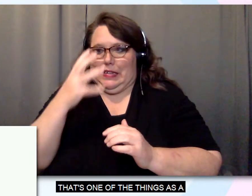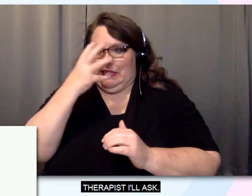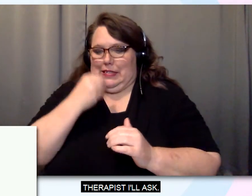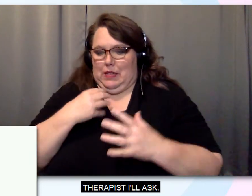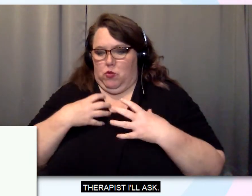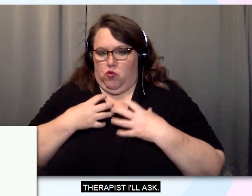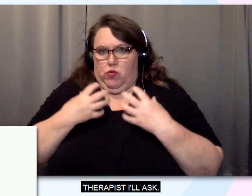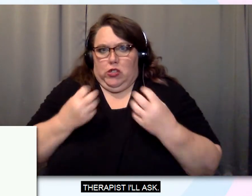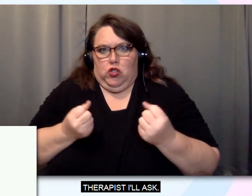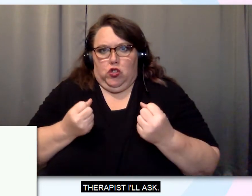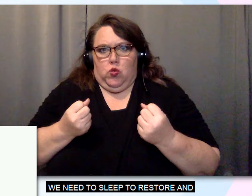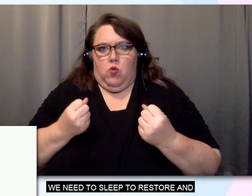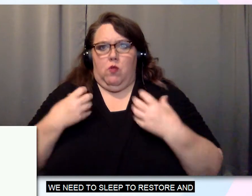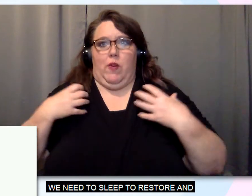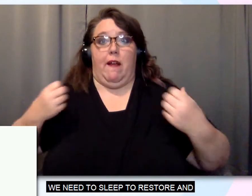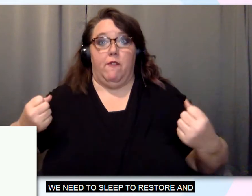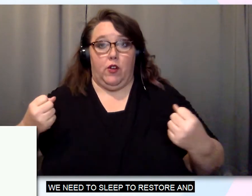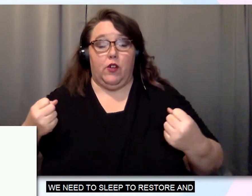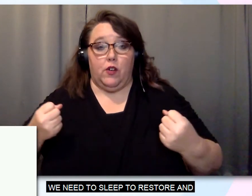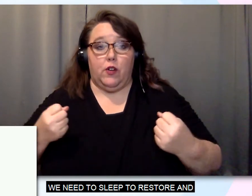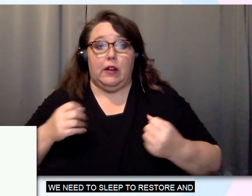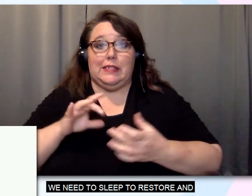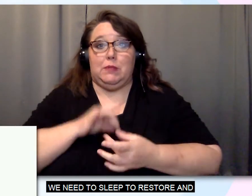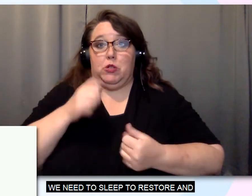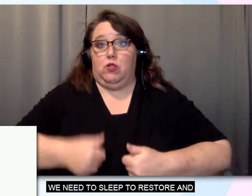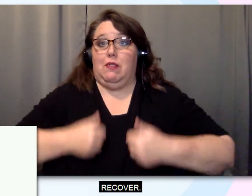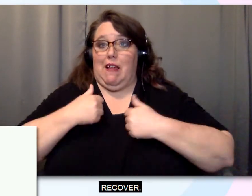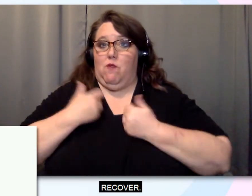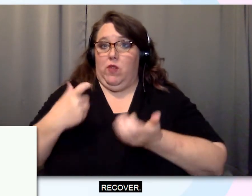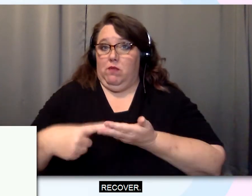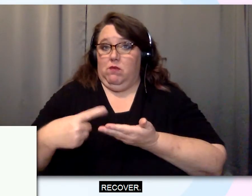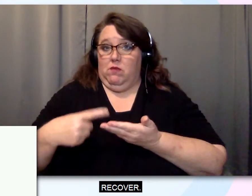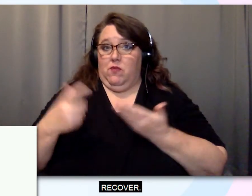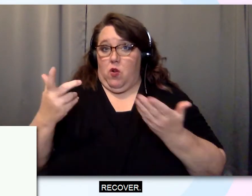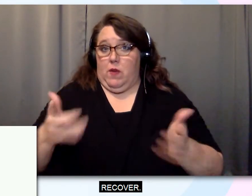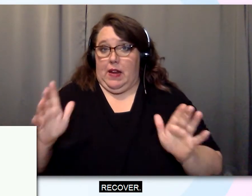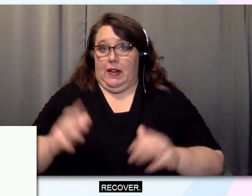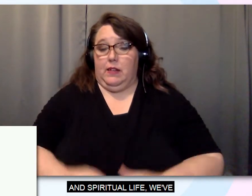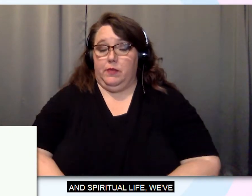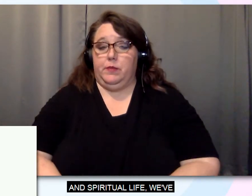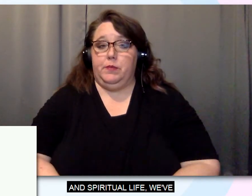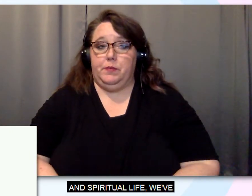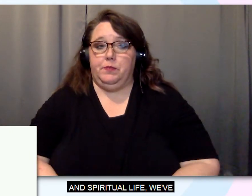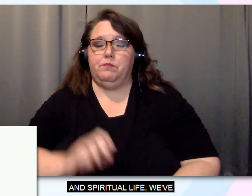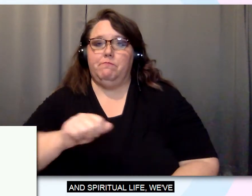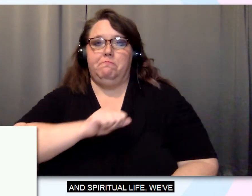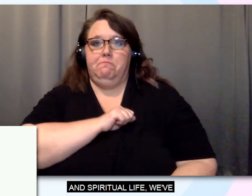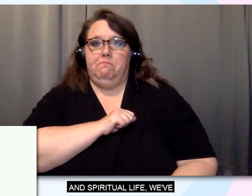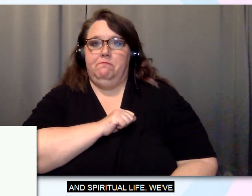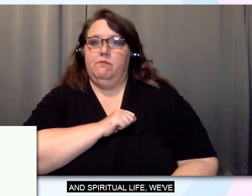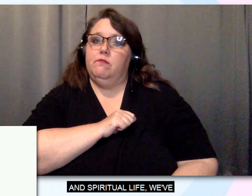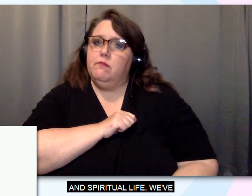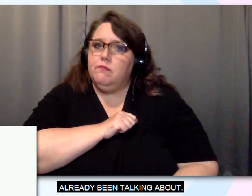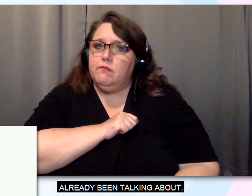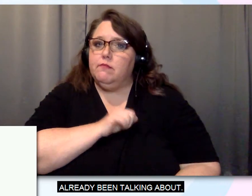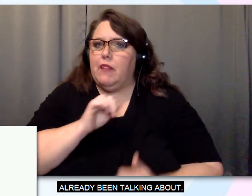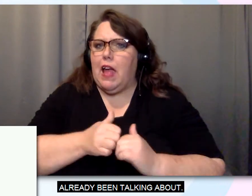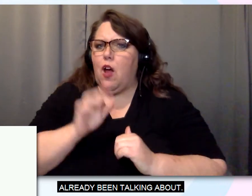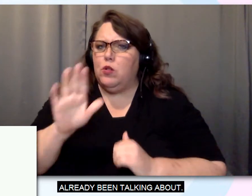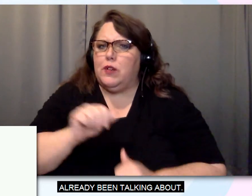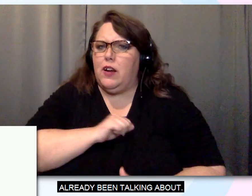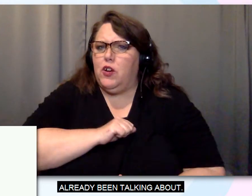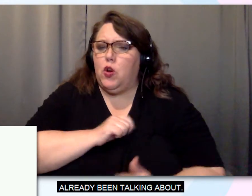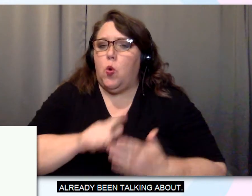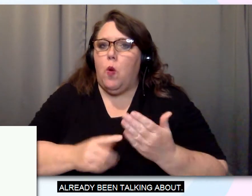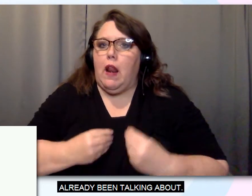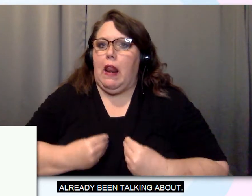We need sleep to restore and recover. And spiritual life, we've already been talking about. Attitude, how